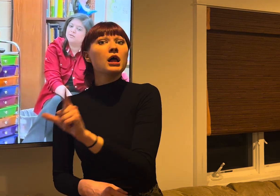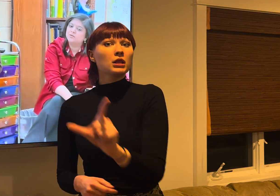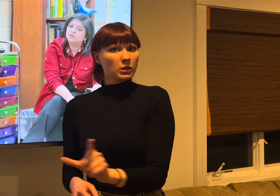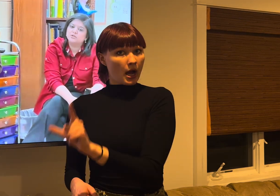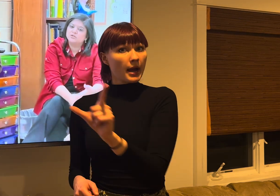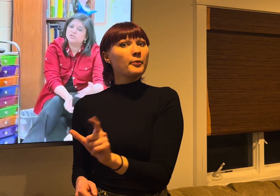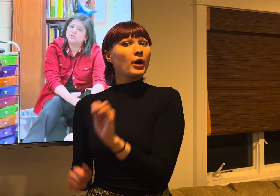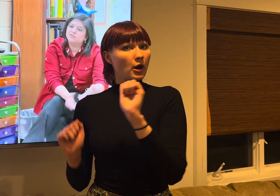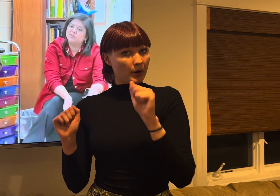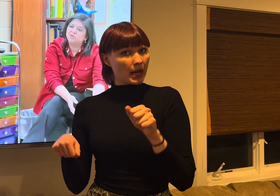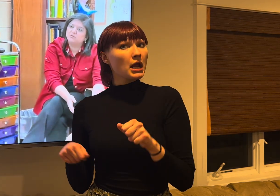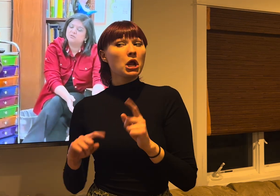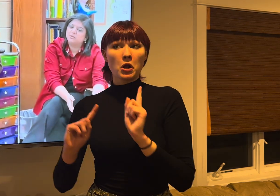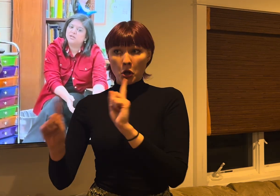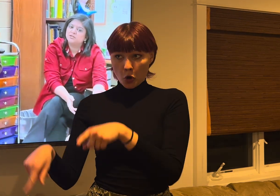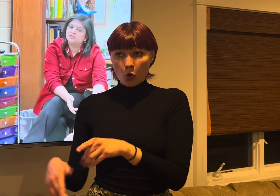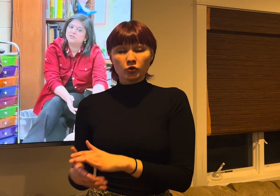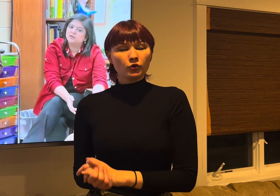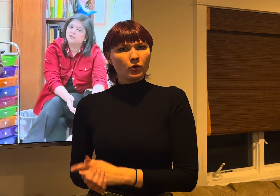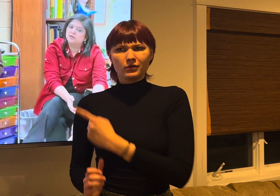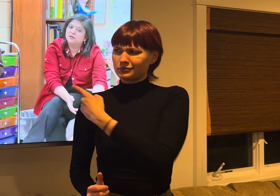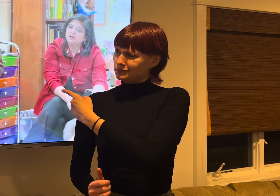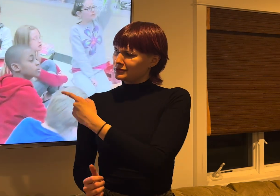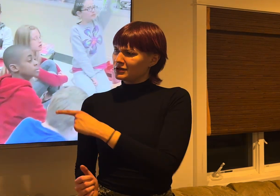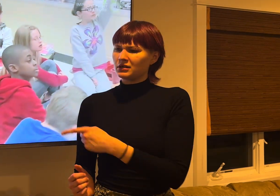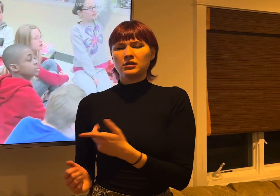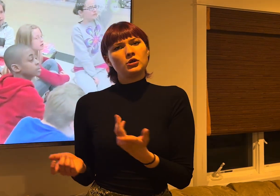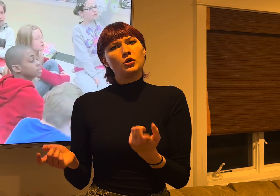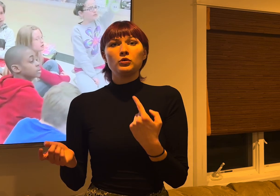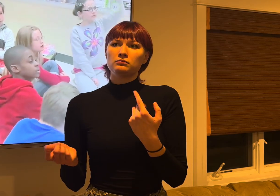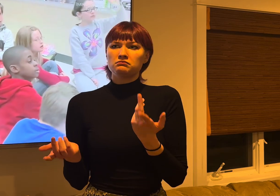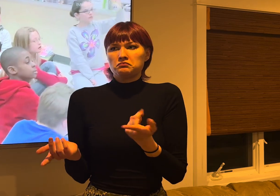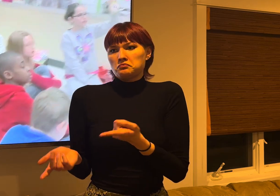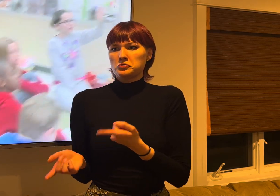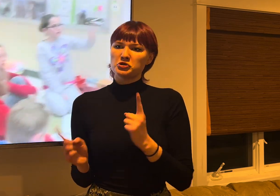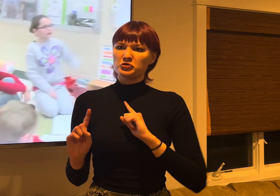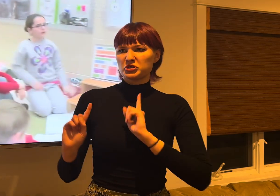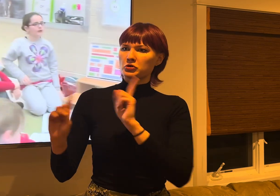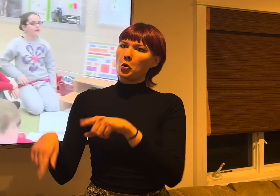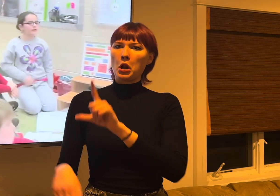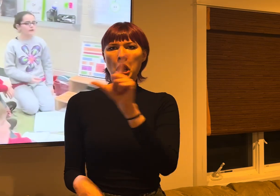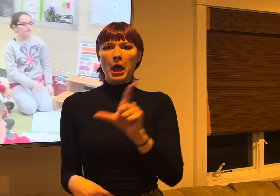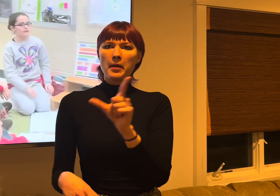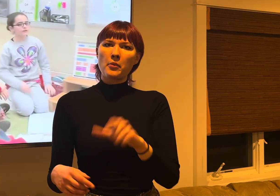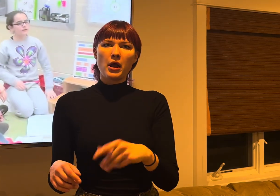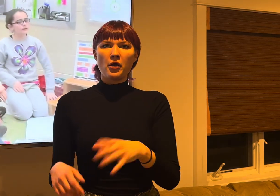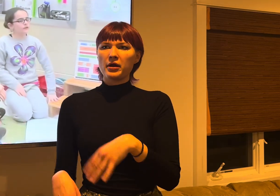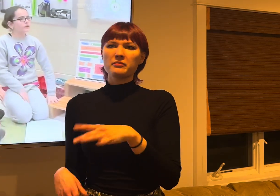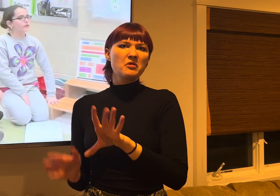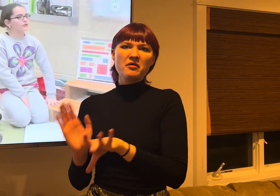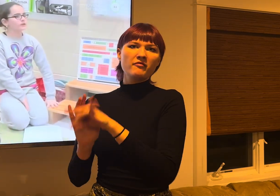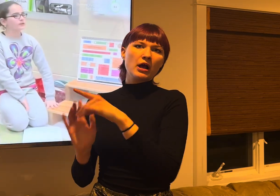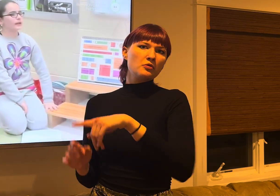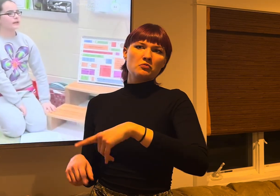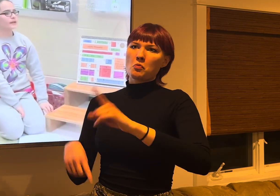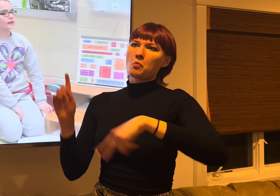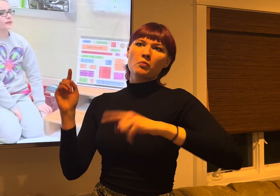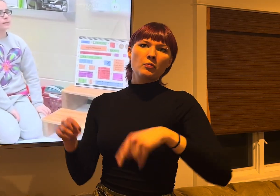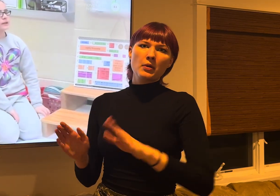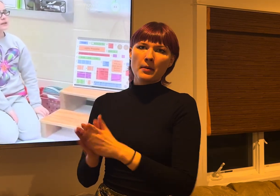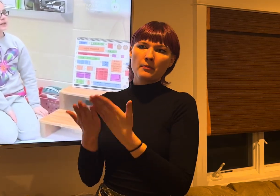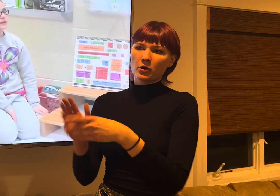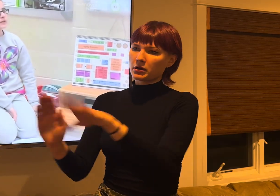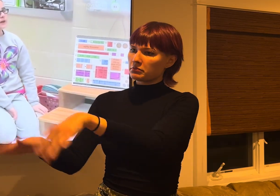that primary source? Would you just start flipping through the pages? No. Would you just start flipping through the pages? Well, first of all, you can go to like